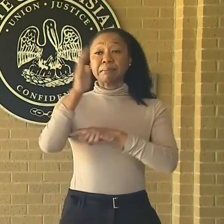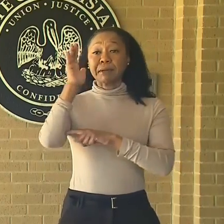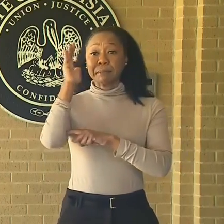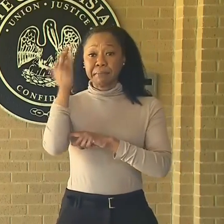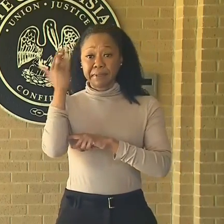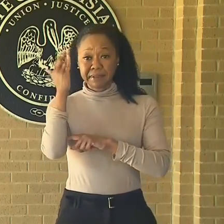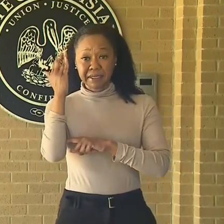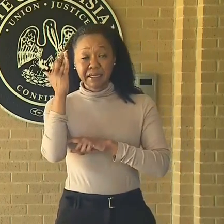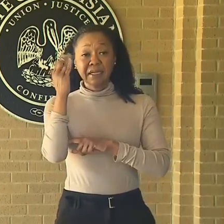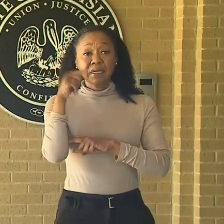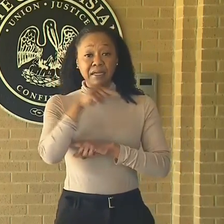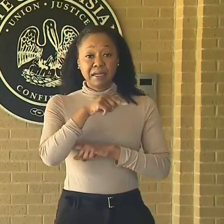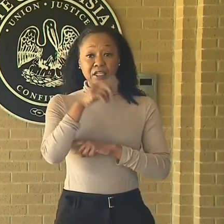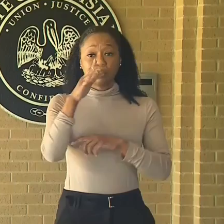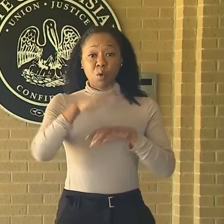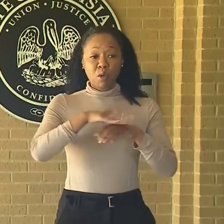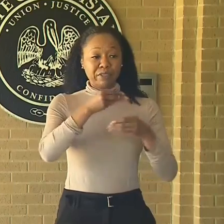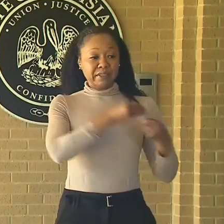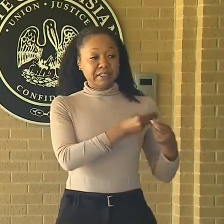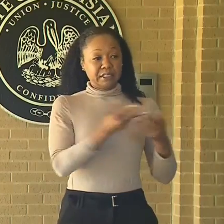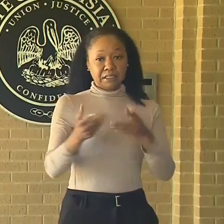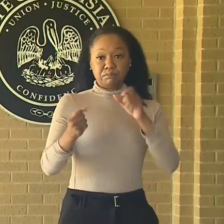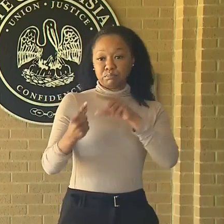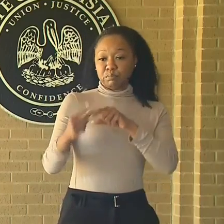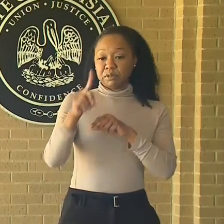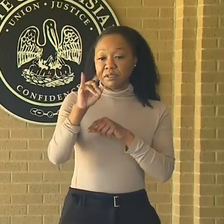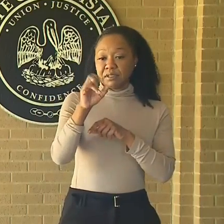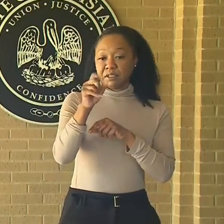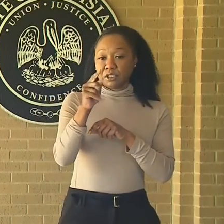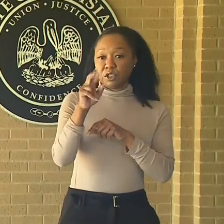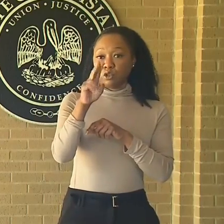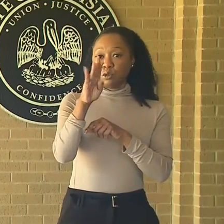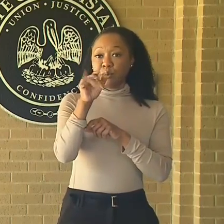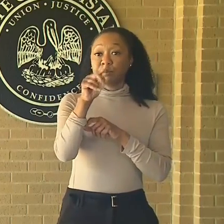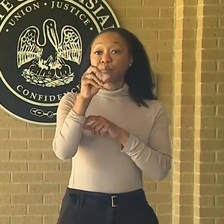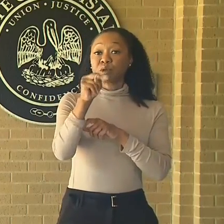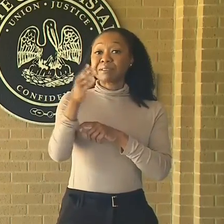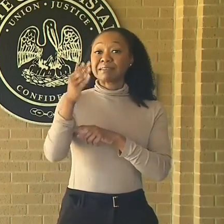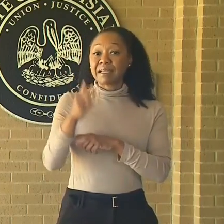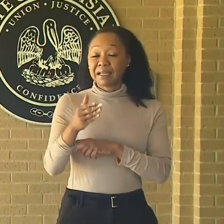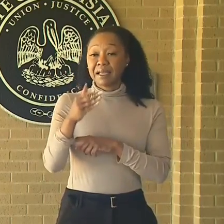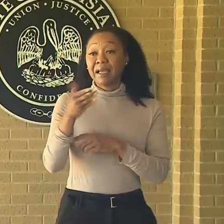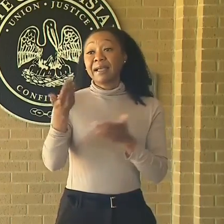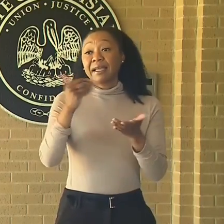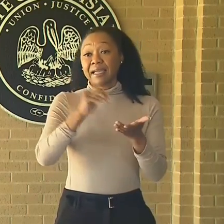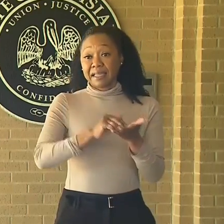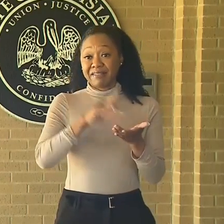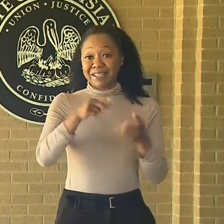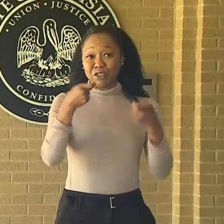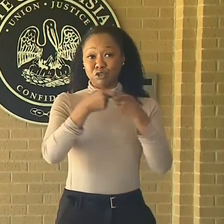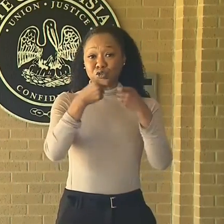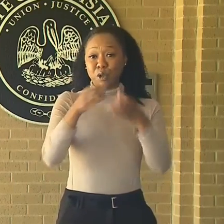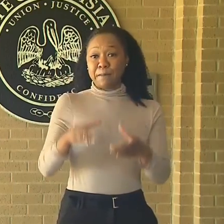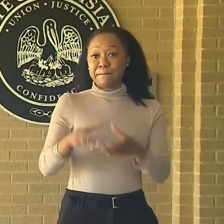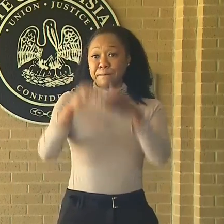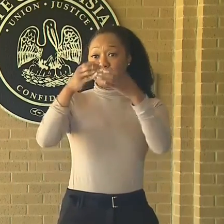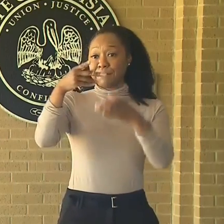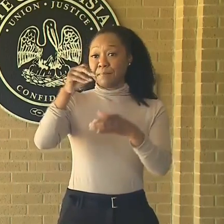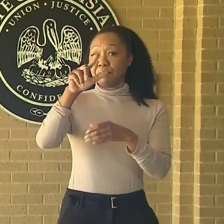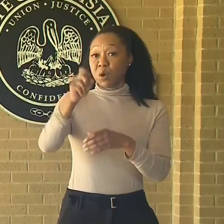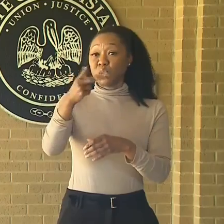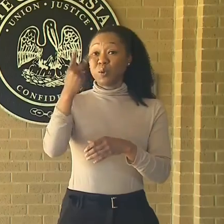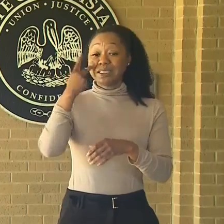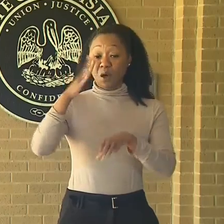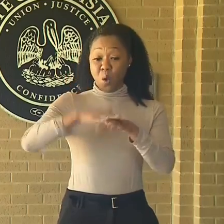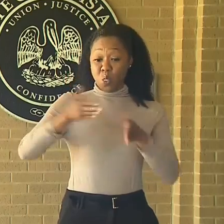vast majority of damage are on the distribution side, and again, these are the utility poles that you would typically see on the side